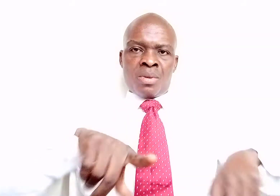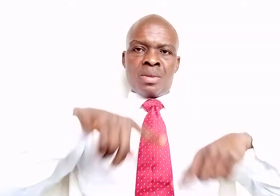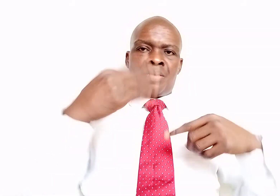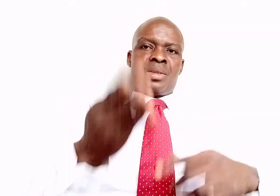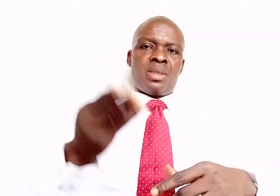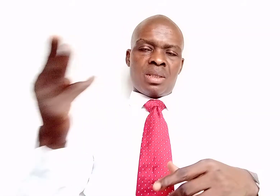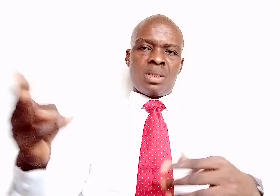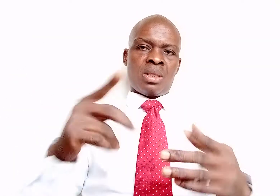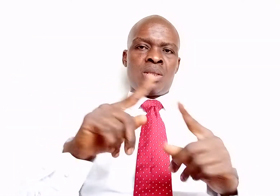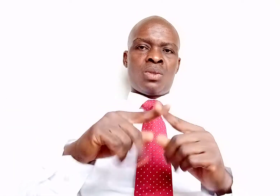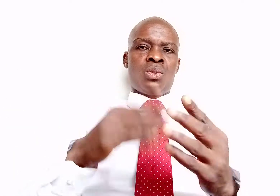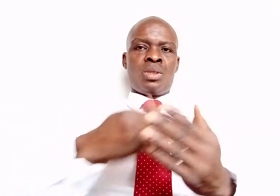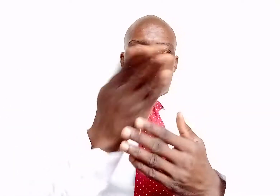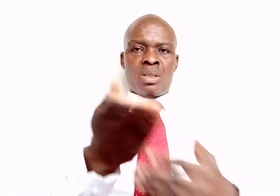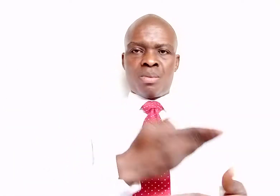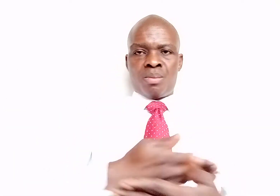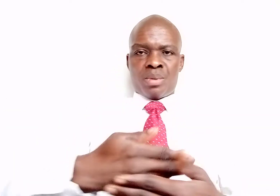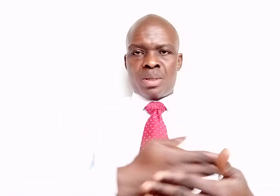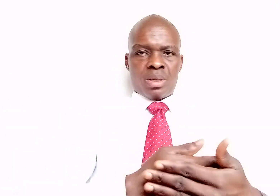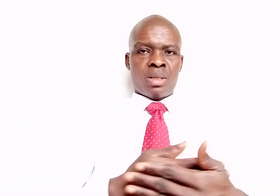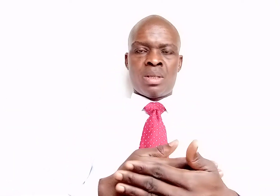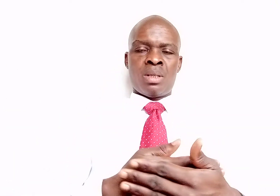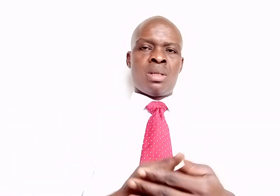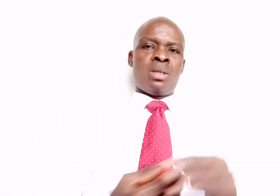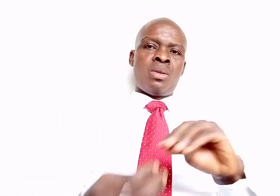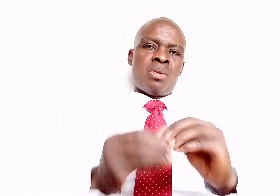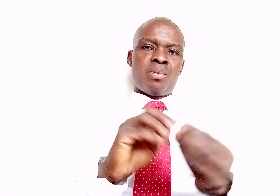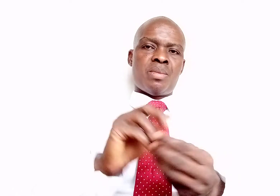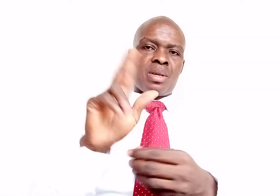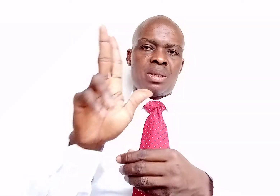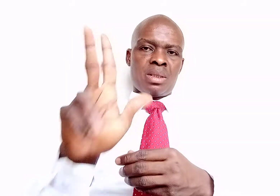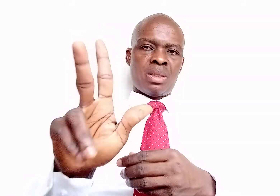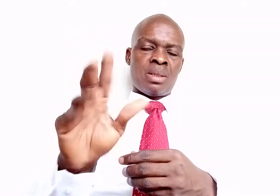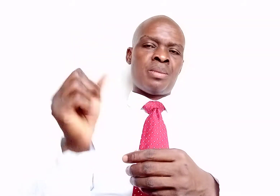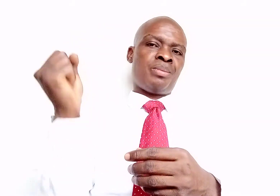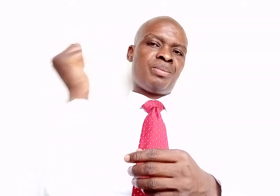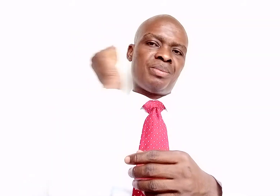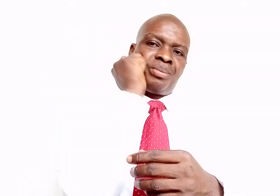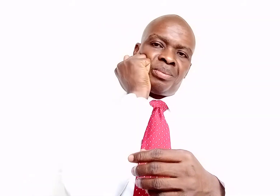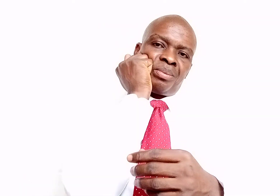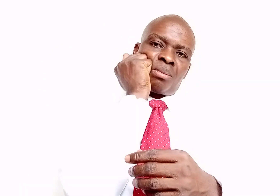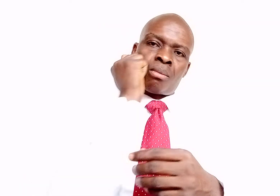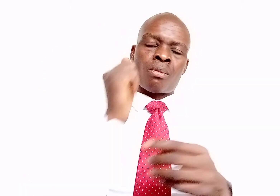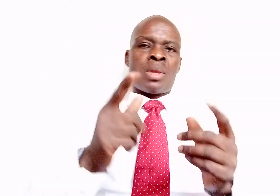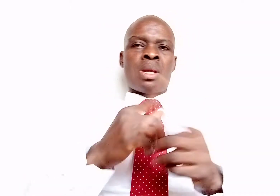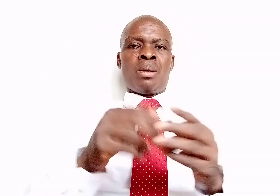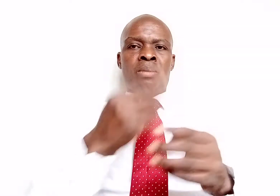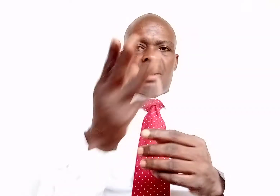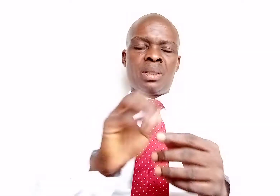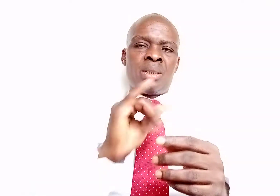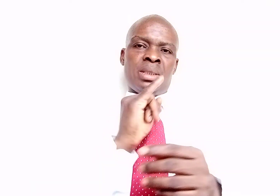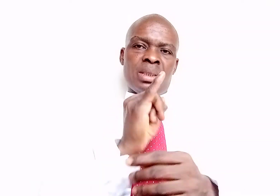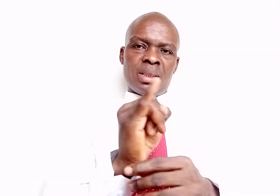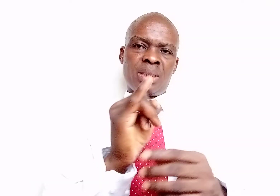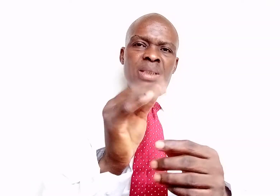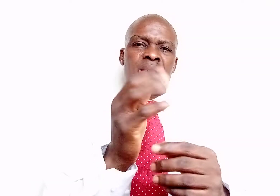to a new individual. Roman figure 3, menstruation. Menstruation is monthly discharge of